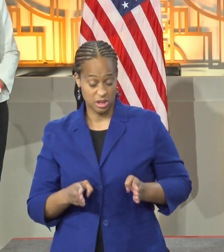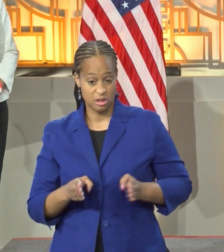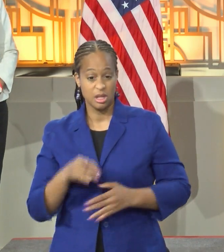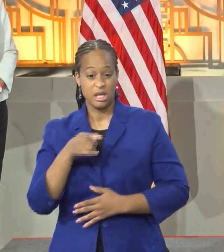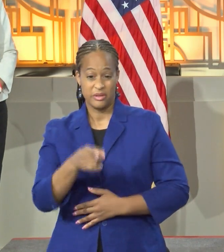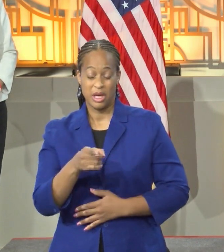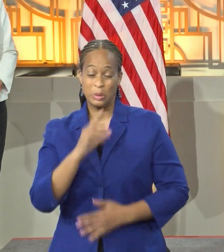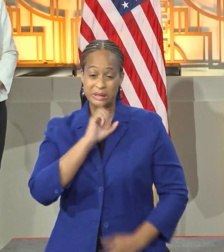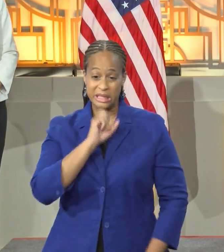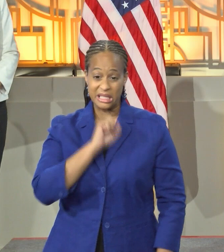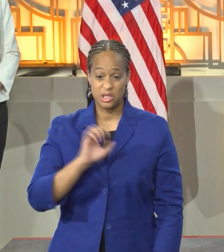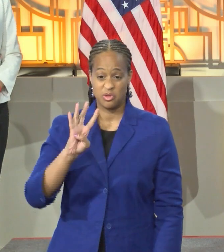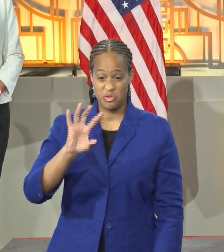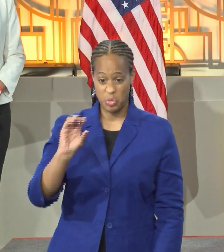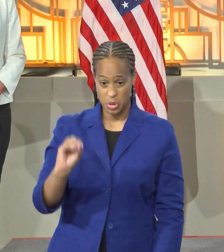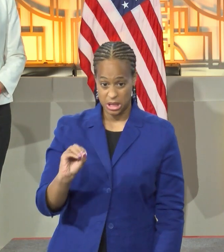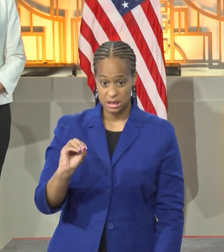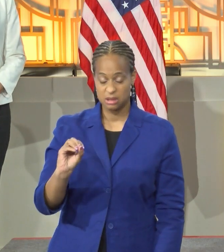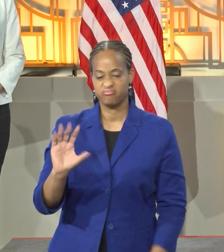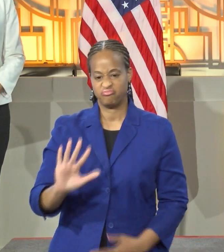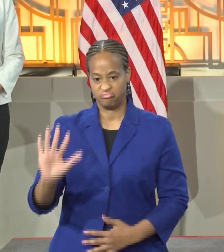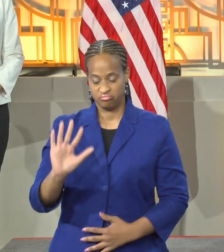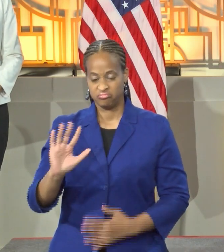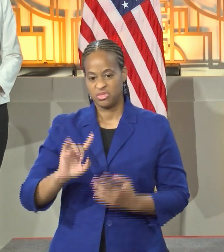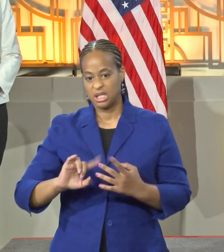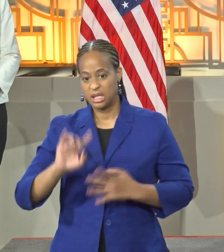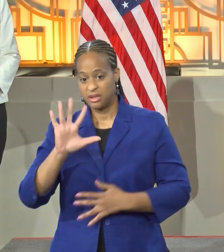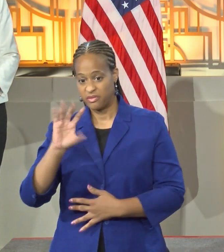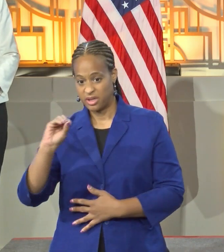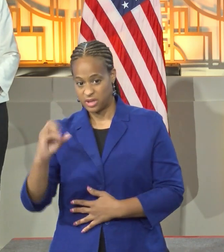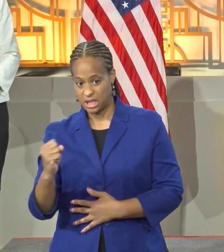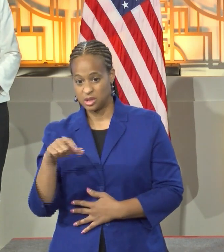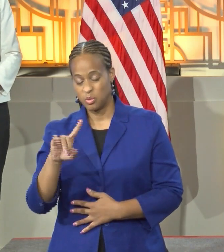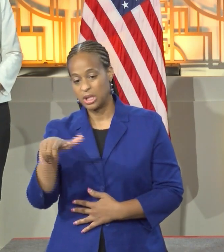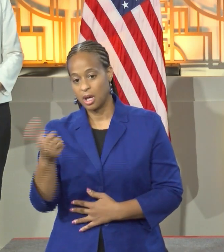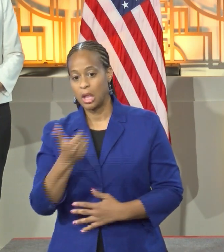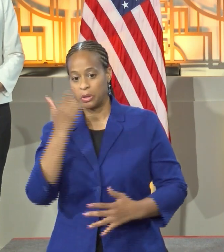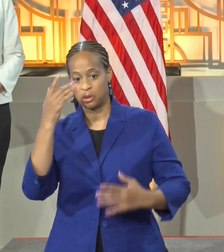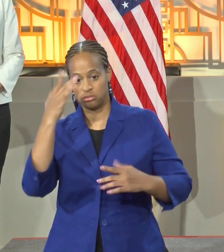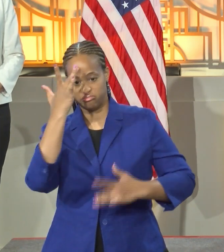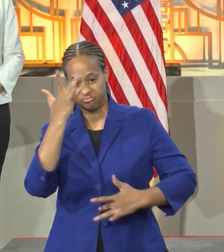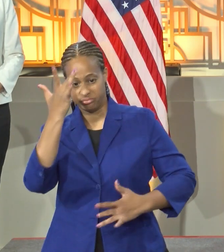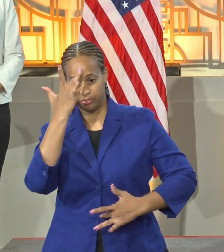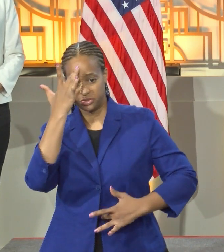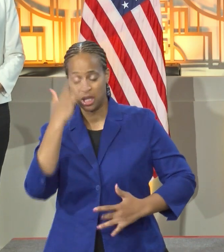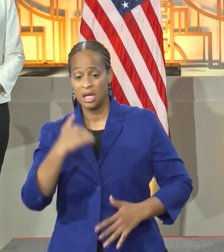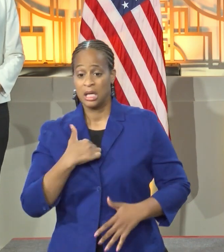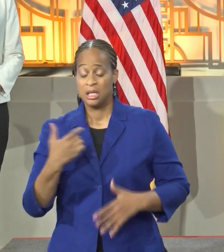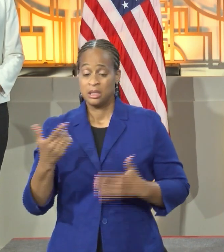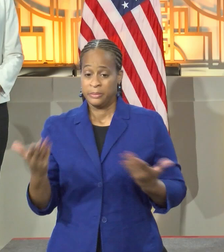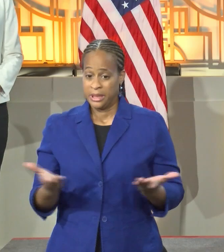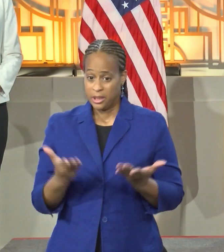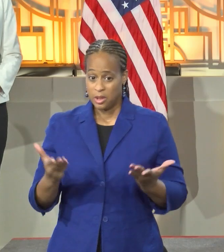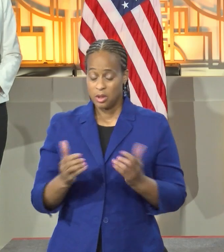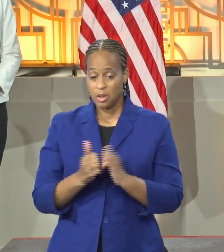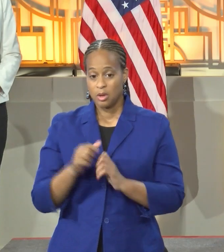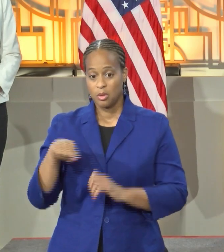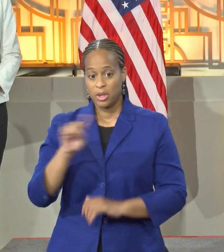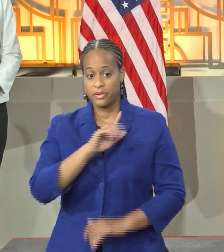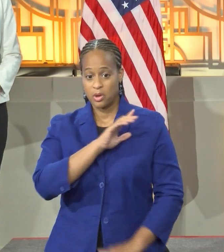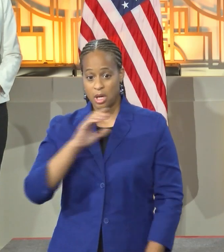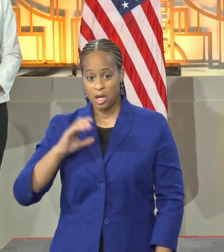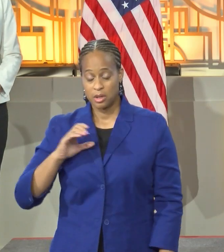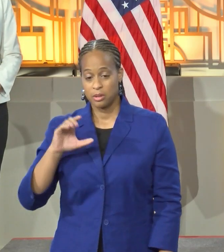their 40s, and 2 in their 50s with underlying health conditions. So as I stand here with Councilmember